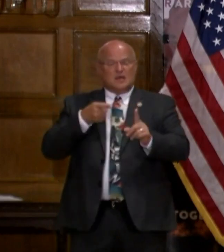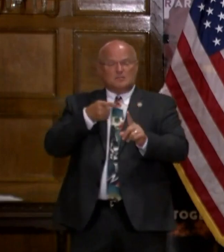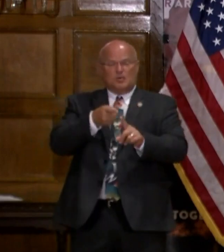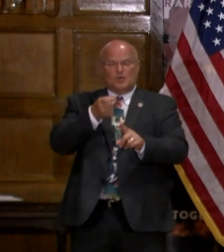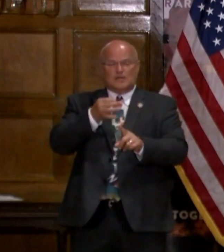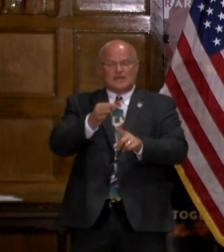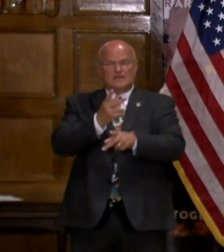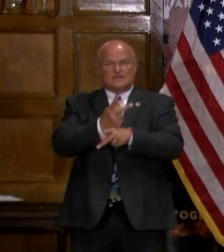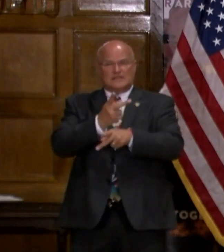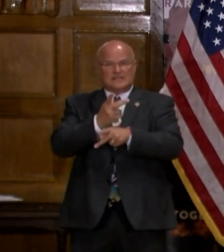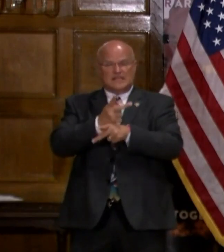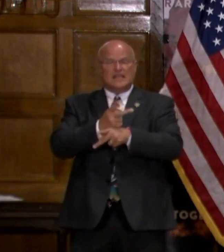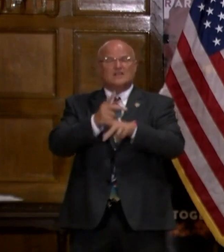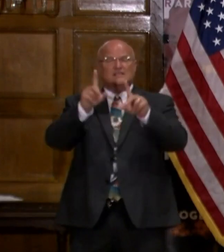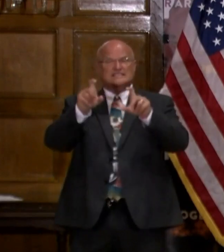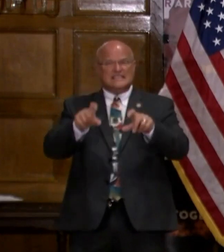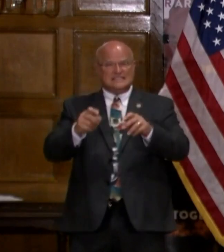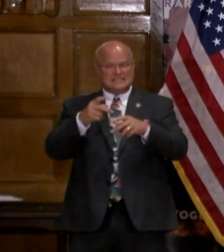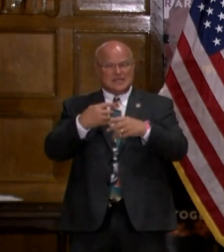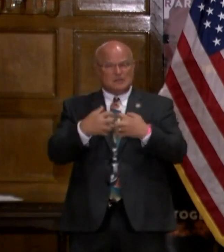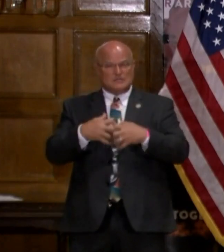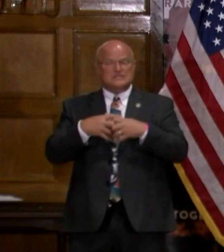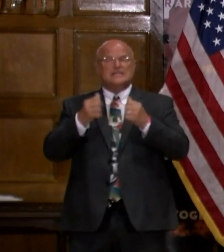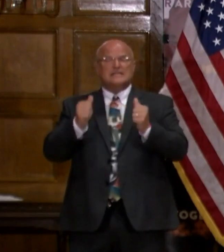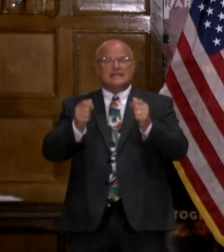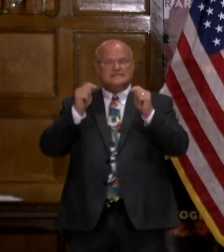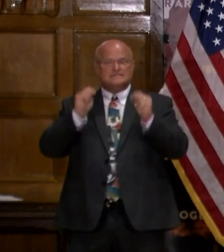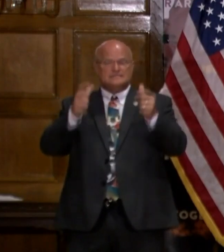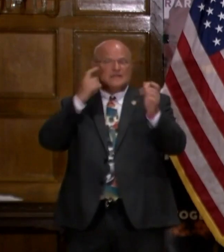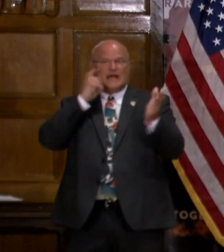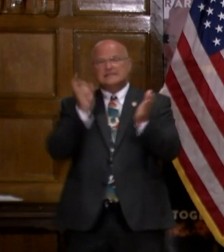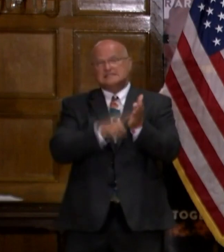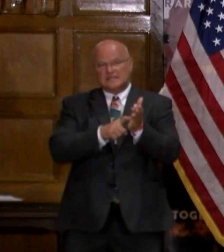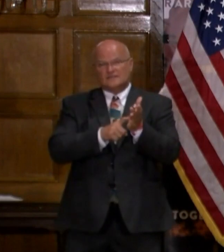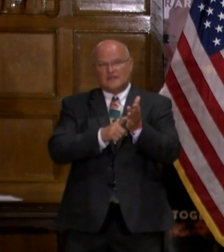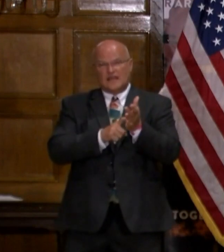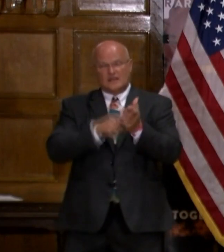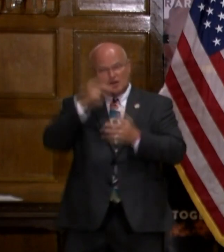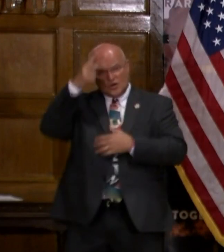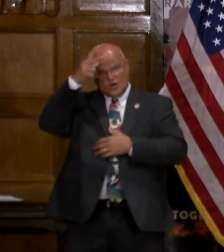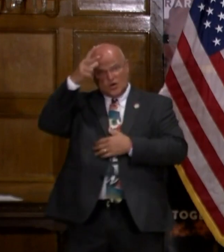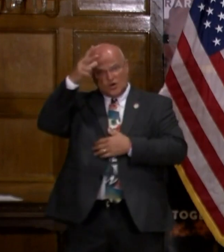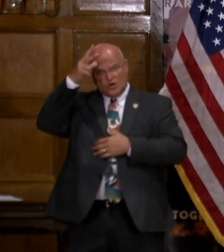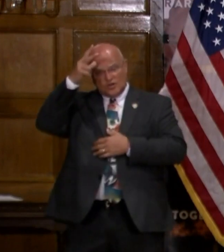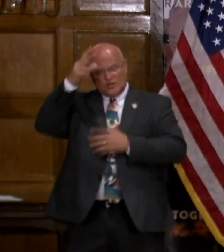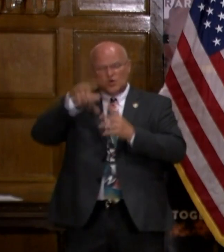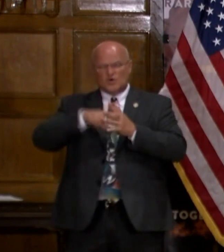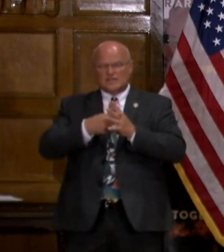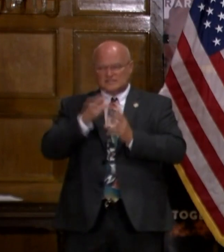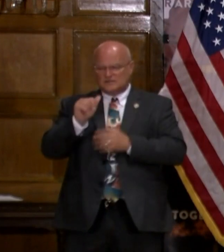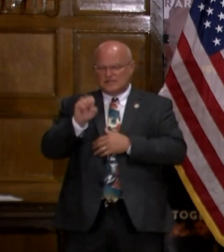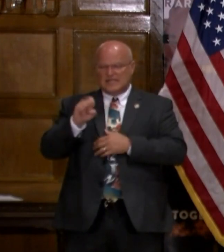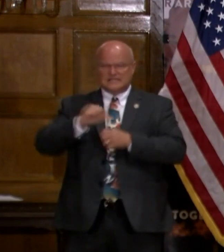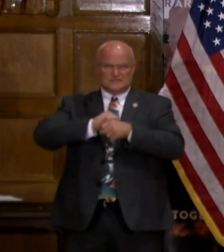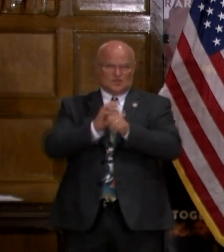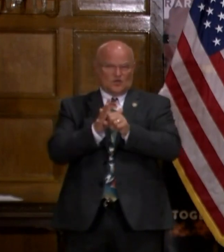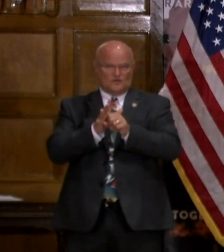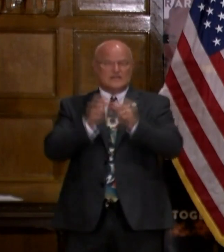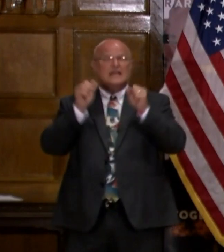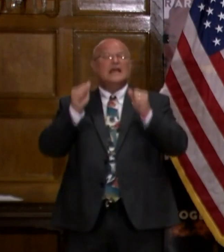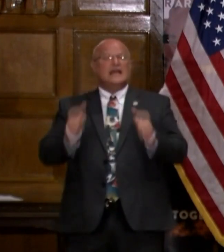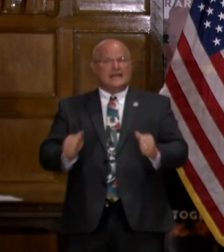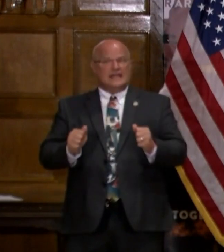machines can be used in these nursing homes to rapidly identify early or initial cases of COVID,